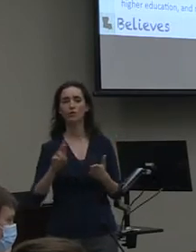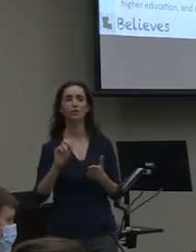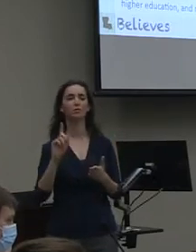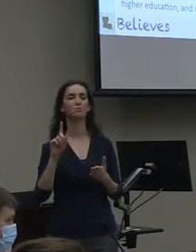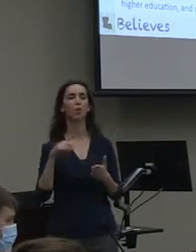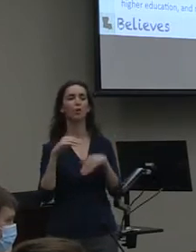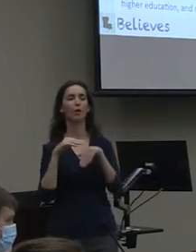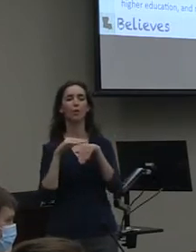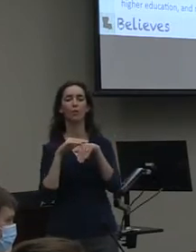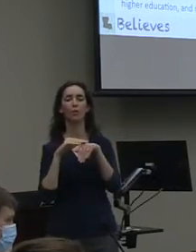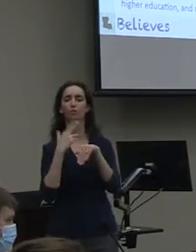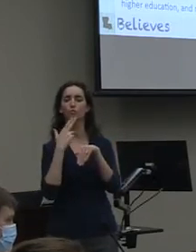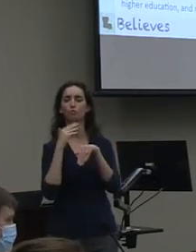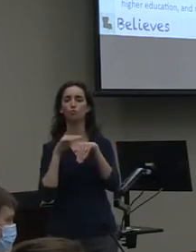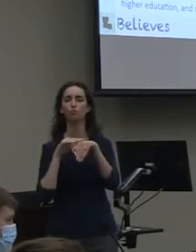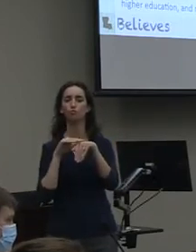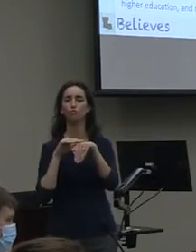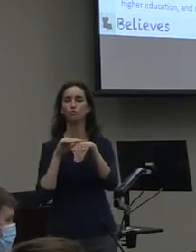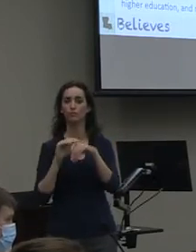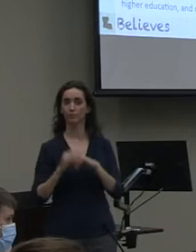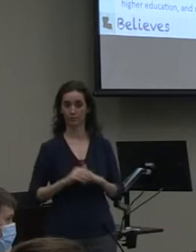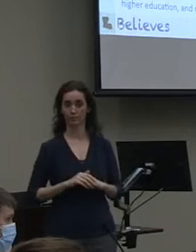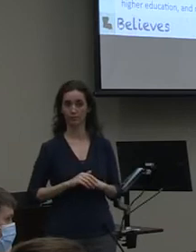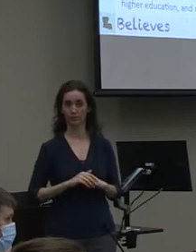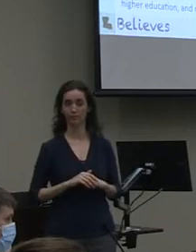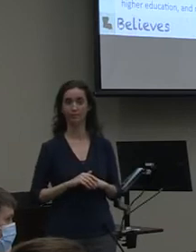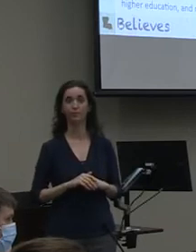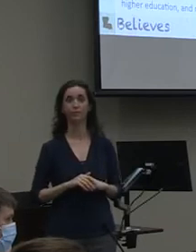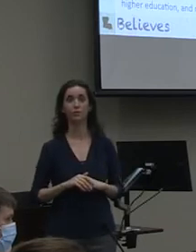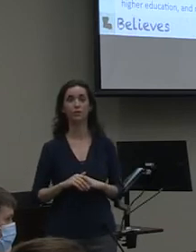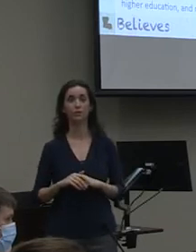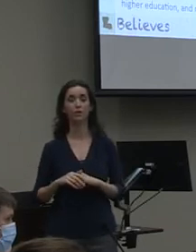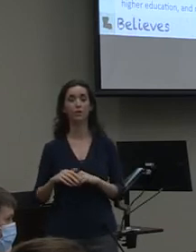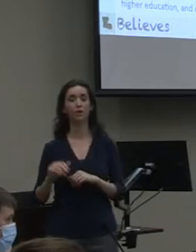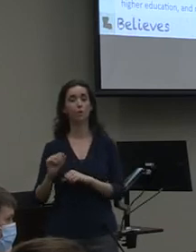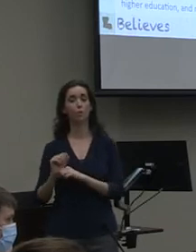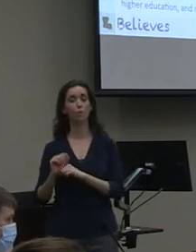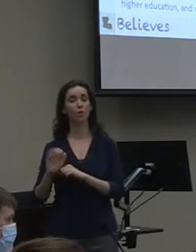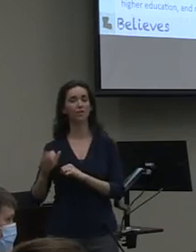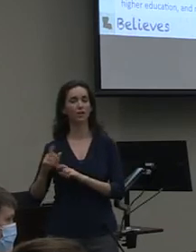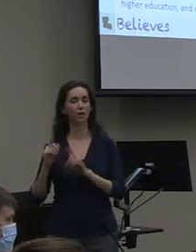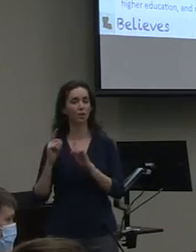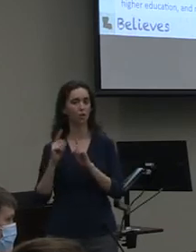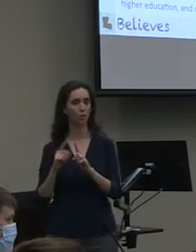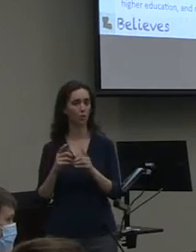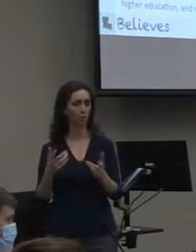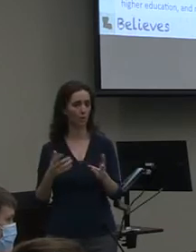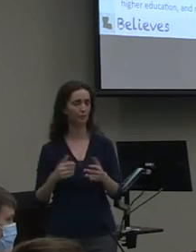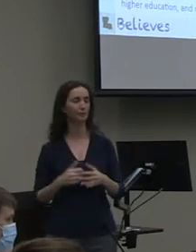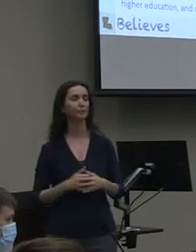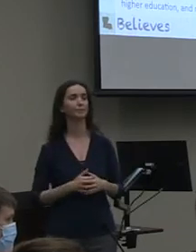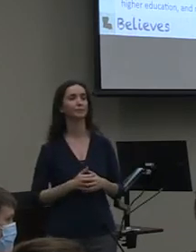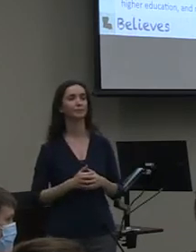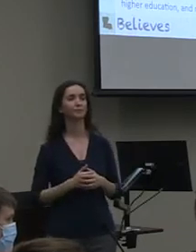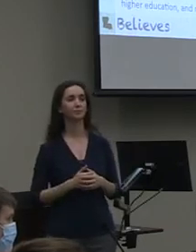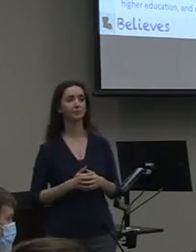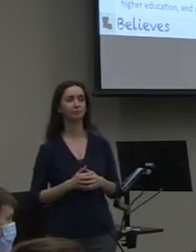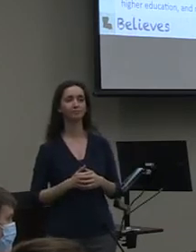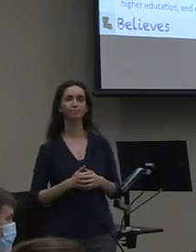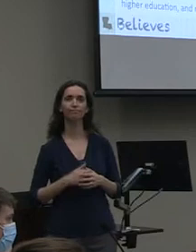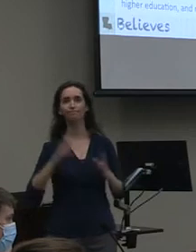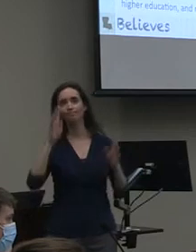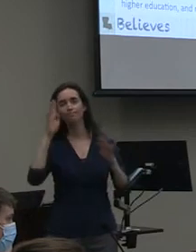only skimmed the surface. And so the goal of the work was to come up with varying ways